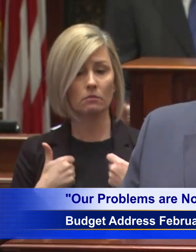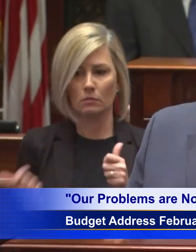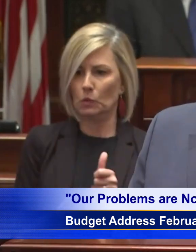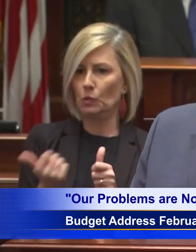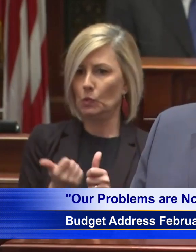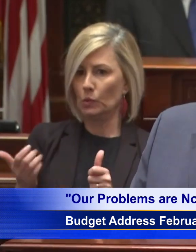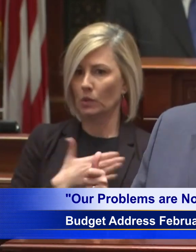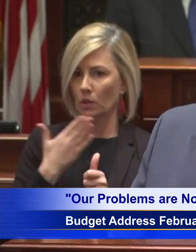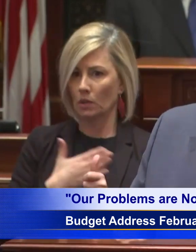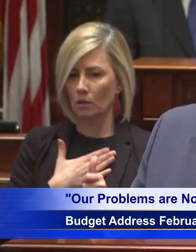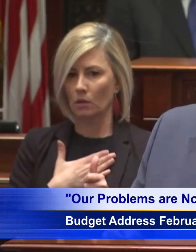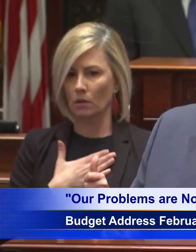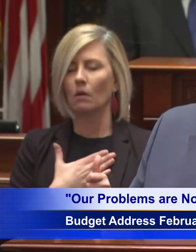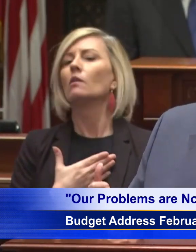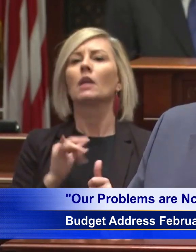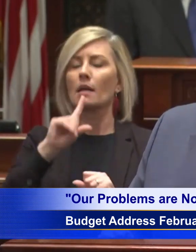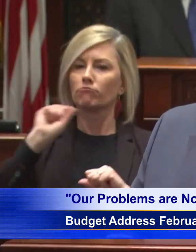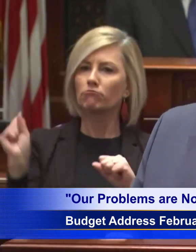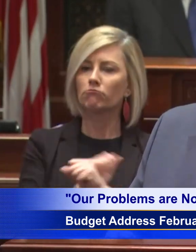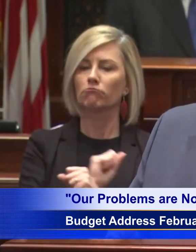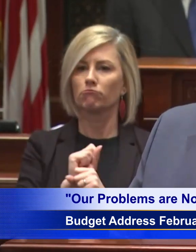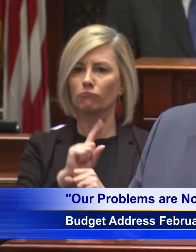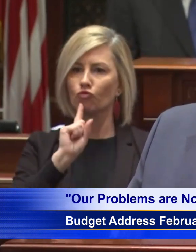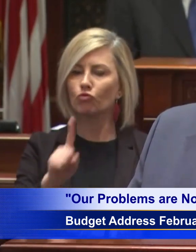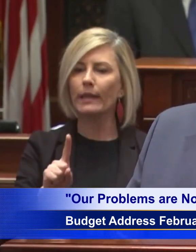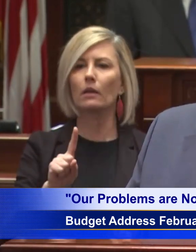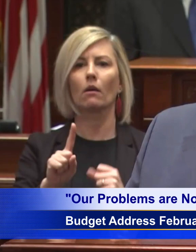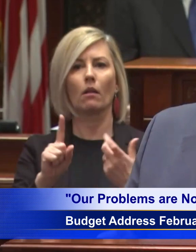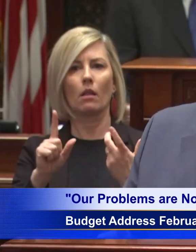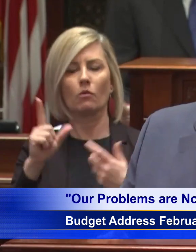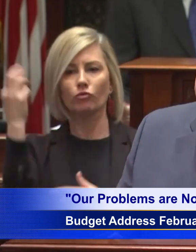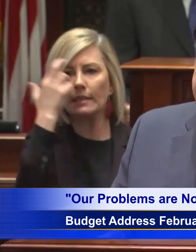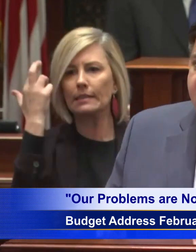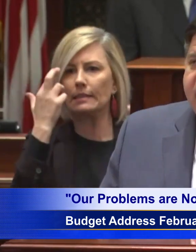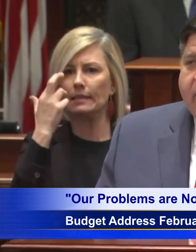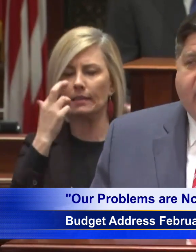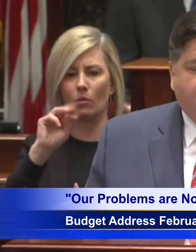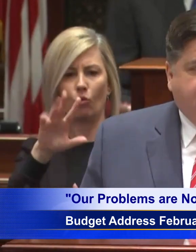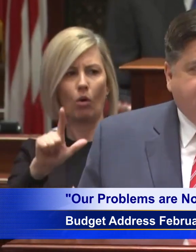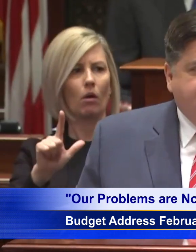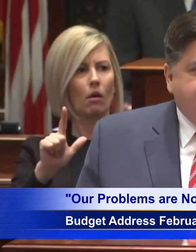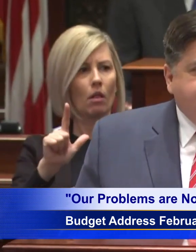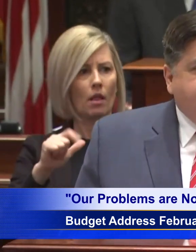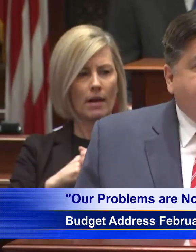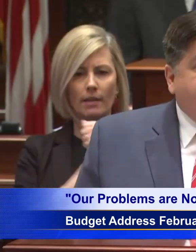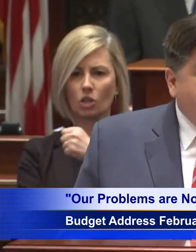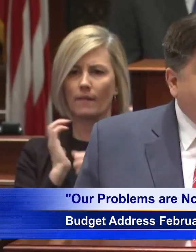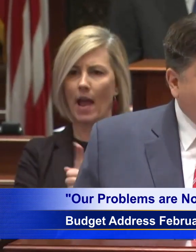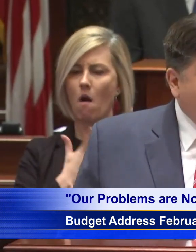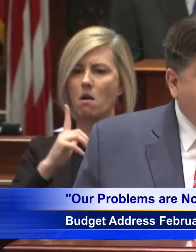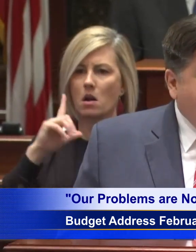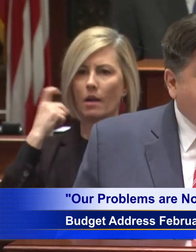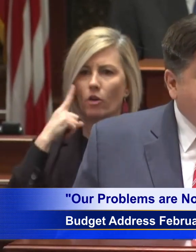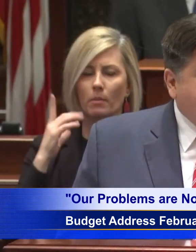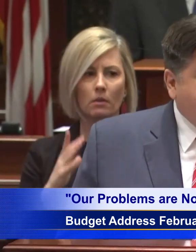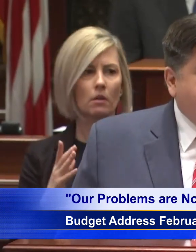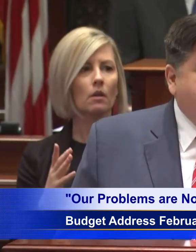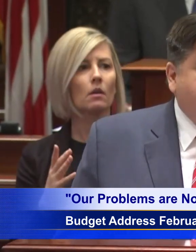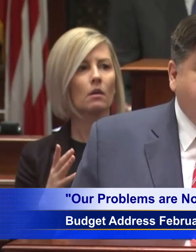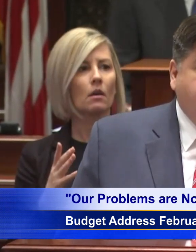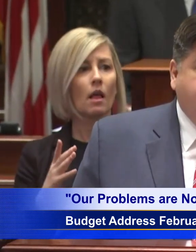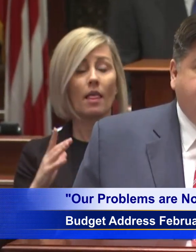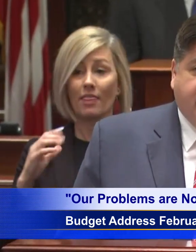of happiness is the real rhetorical and moral foundation of our government. The founders were